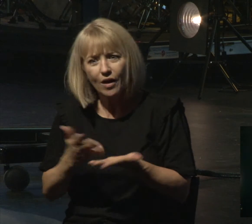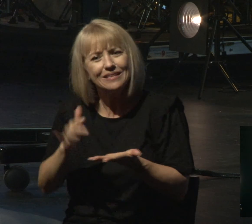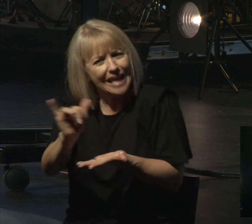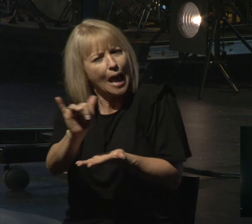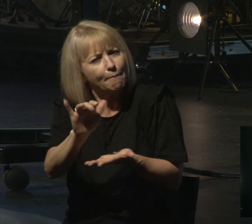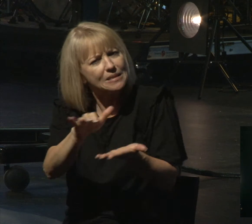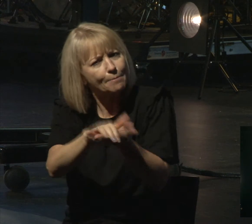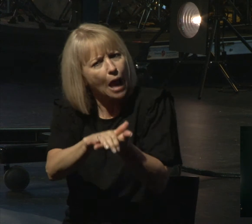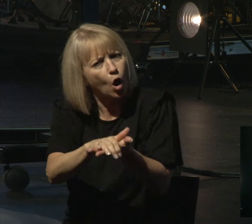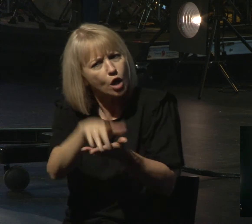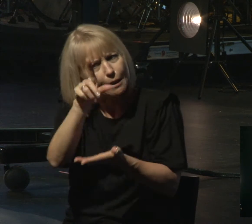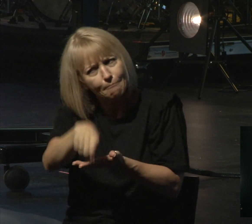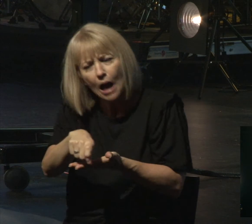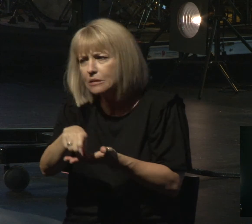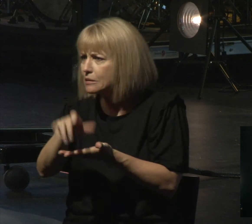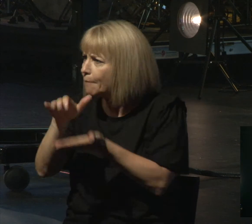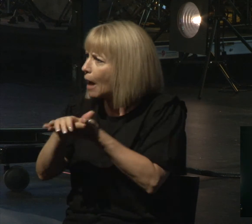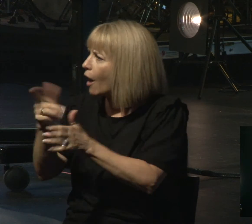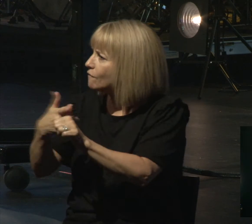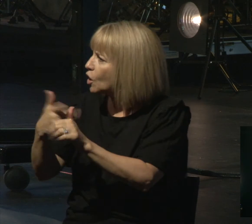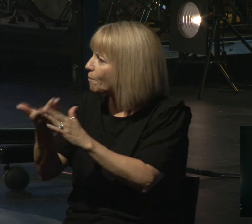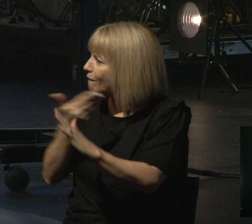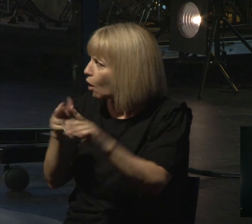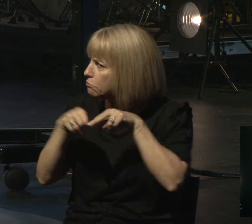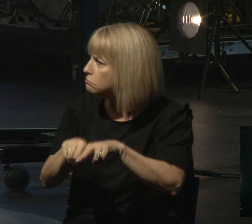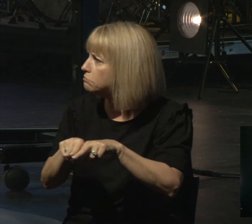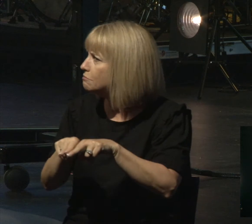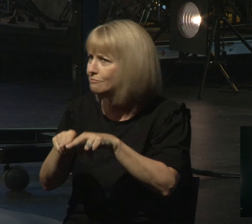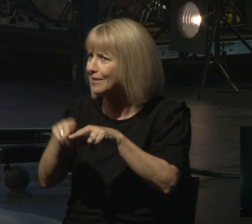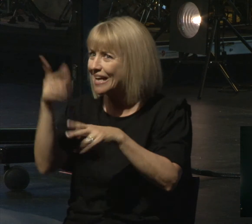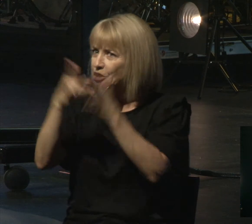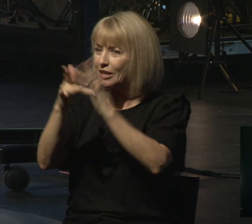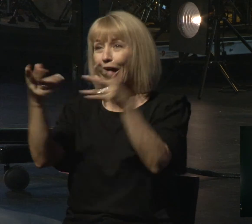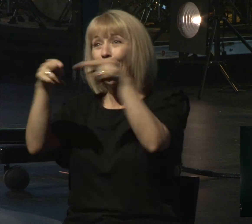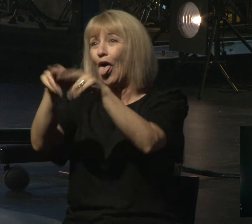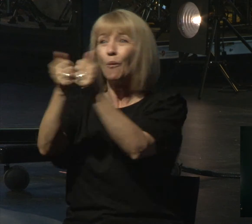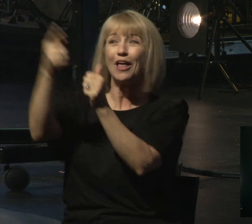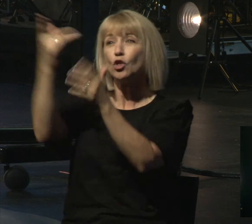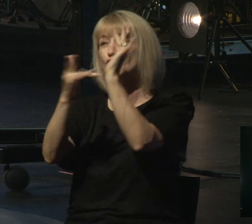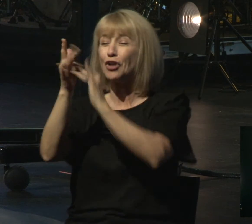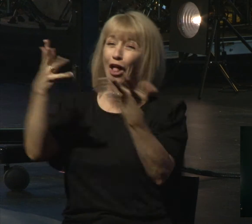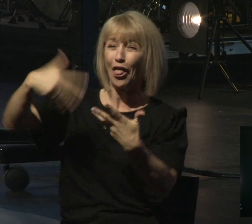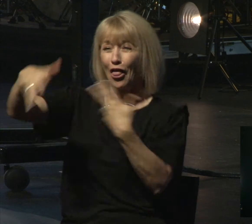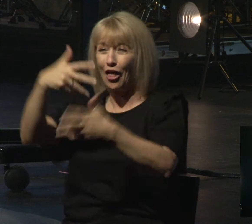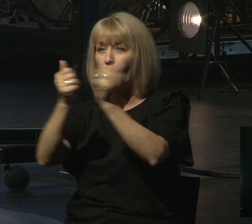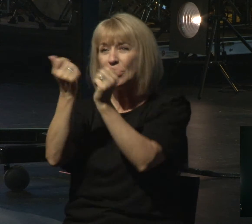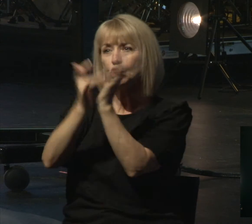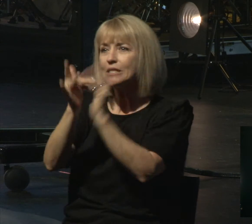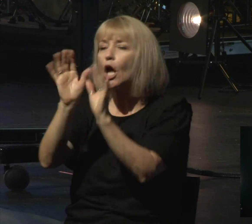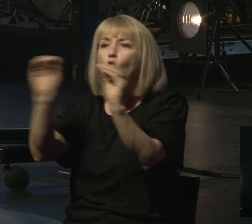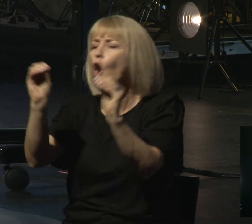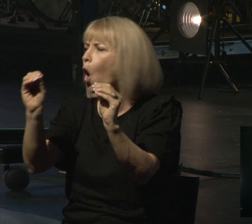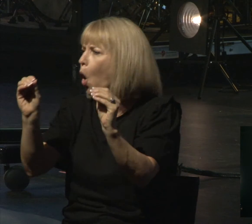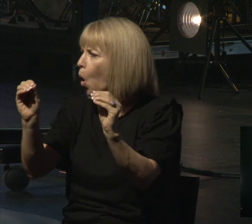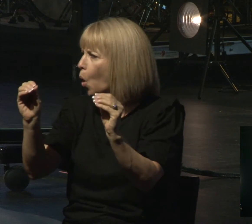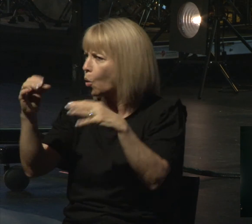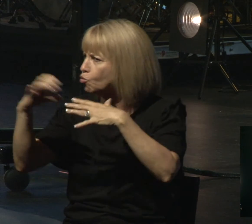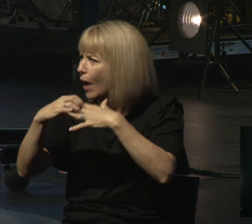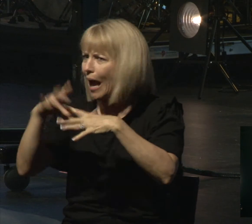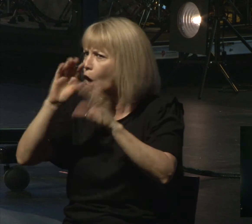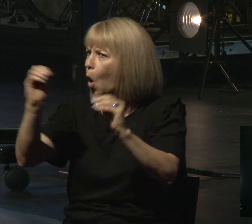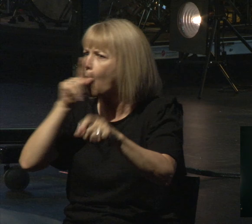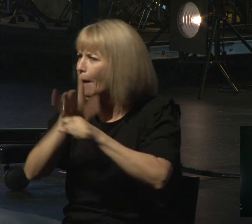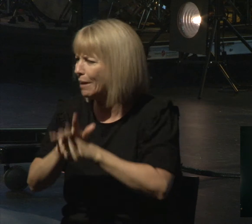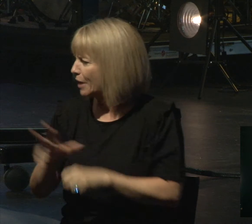But here's the thing. Jesus calls us to step out of the crowd and into this commitment, but what he does first is say, hey, before you put a ring on